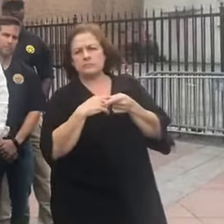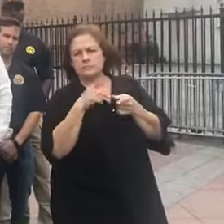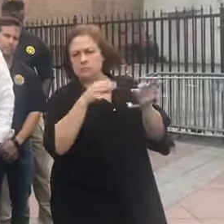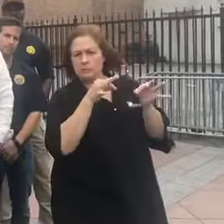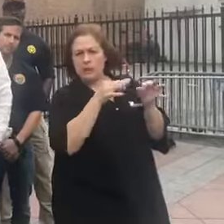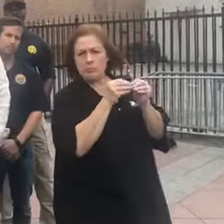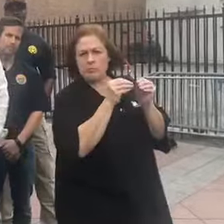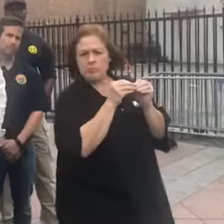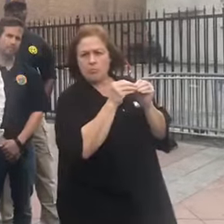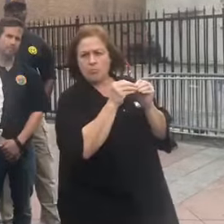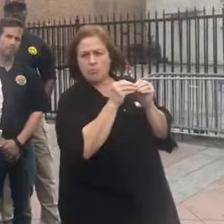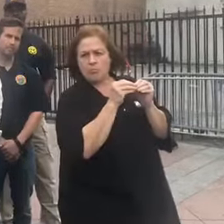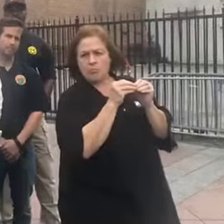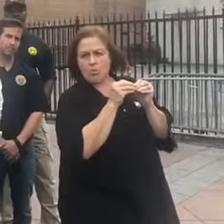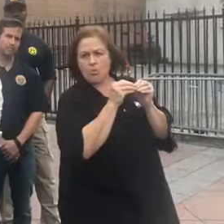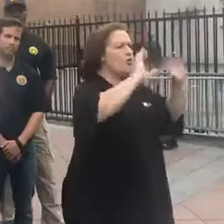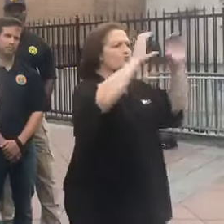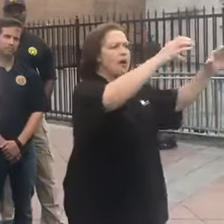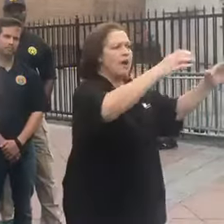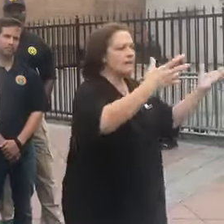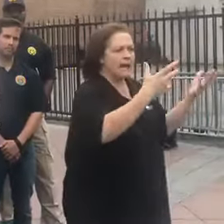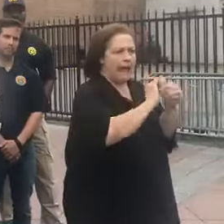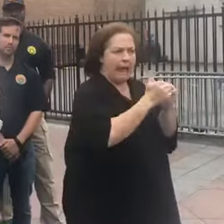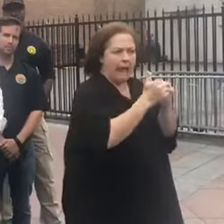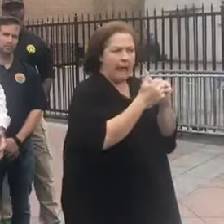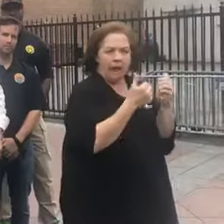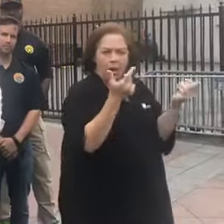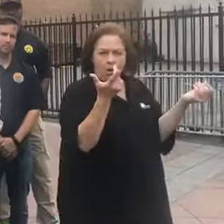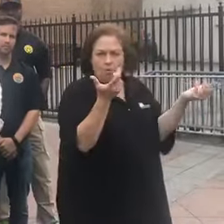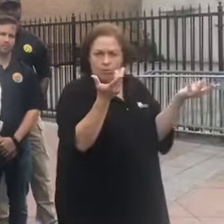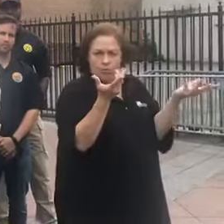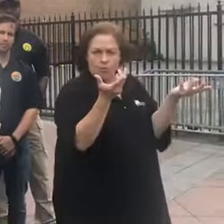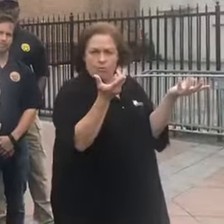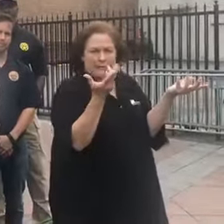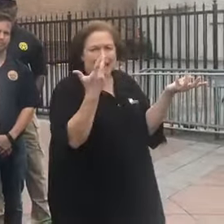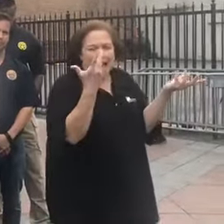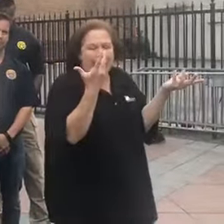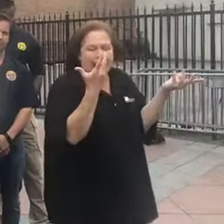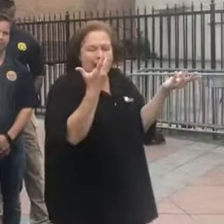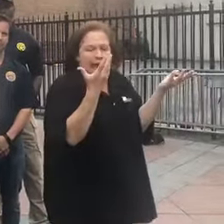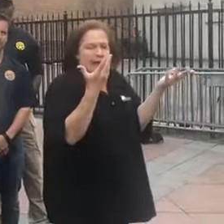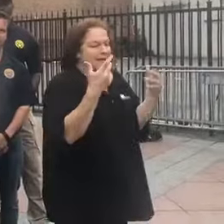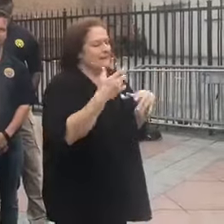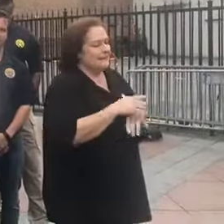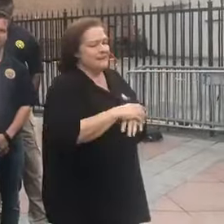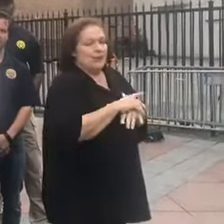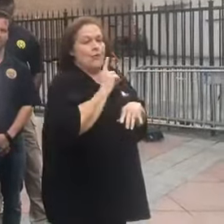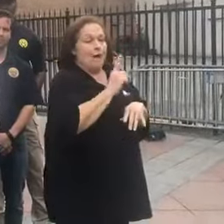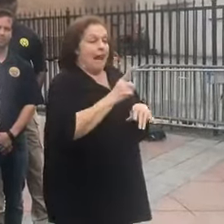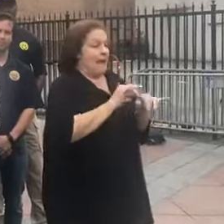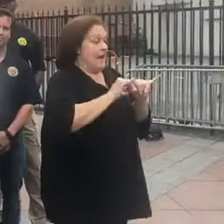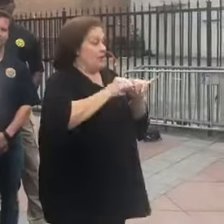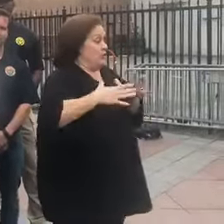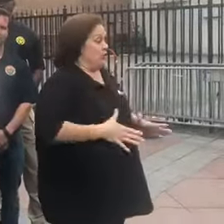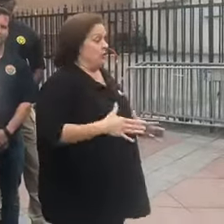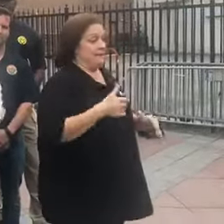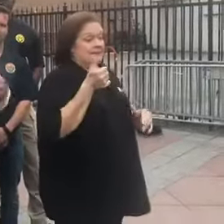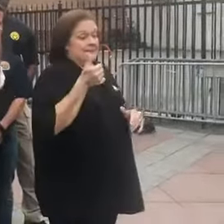any talks on how to get these cranes more detail you can shine on? I don't want to say I can't. There are a lot of engineers, and